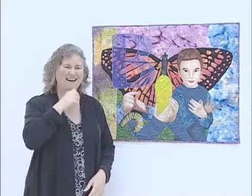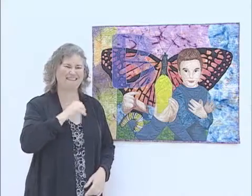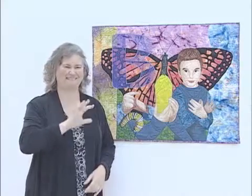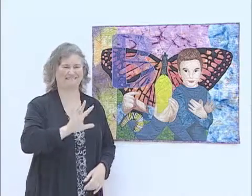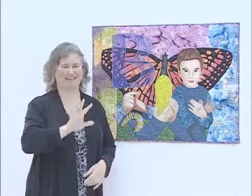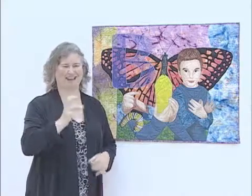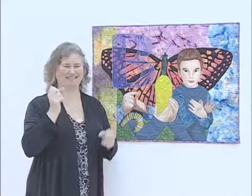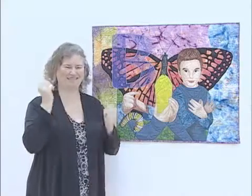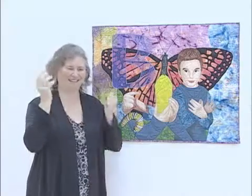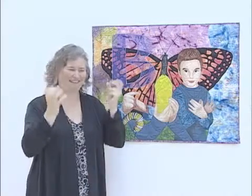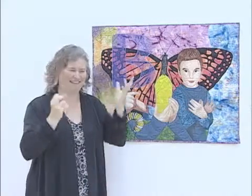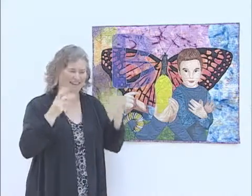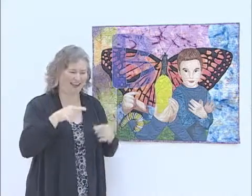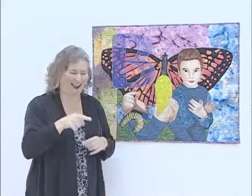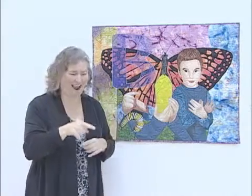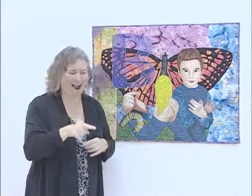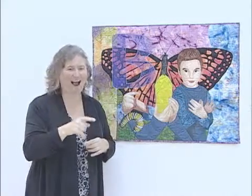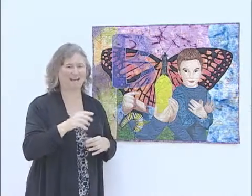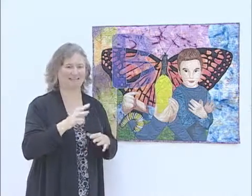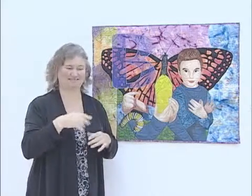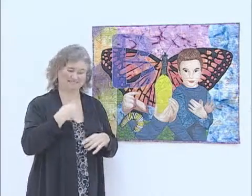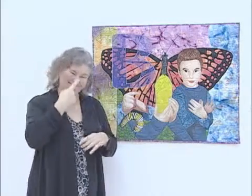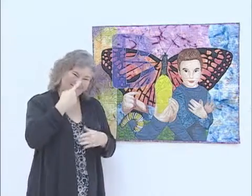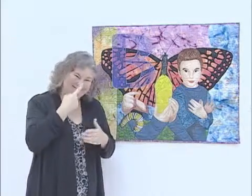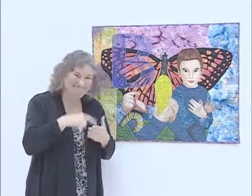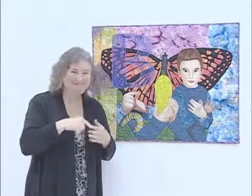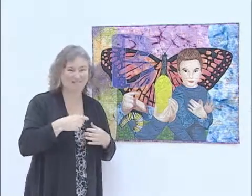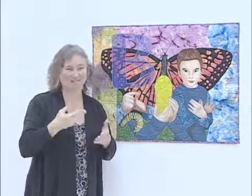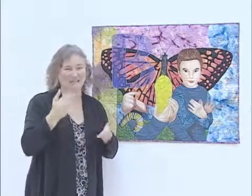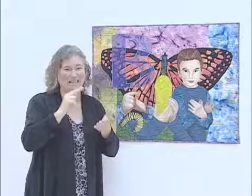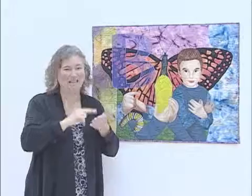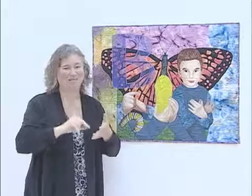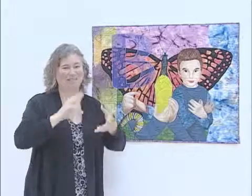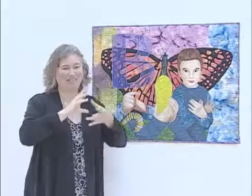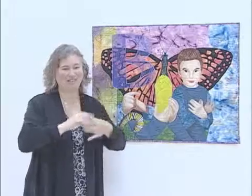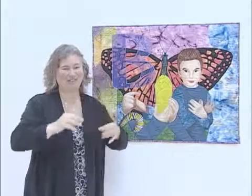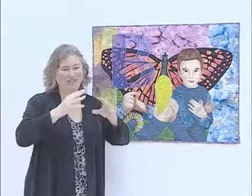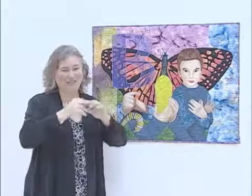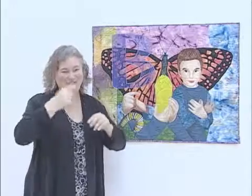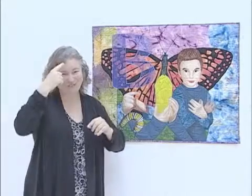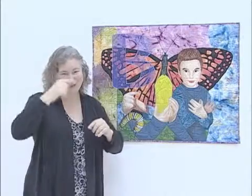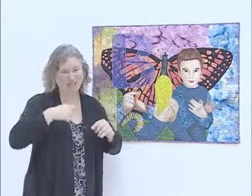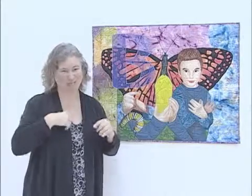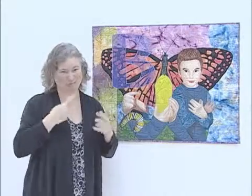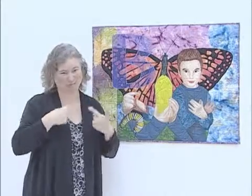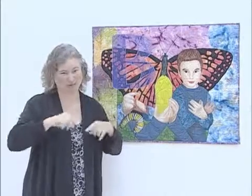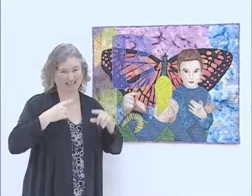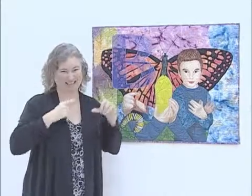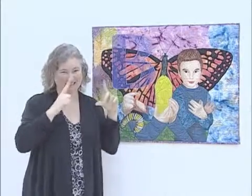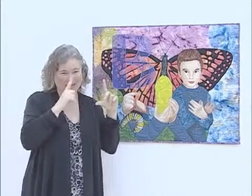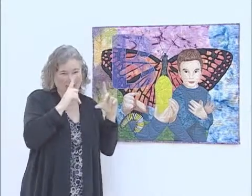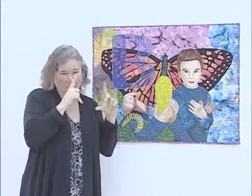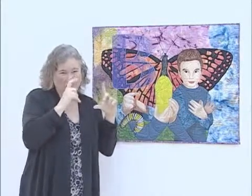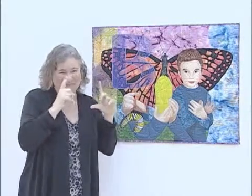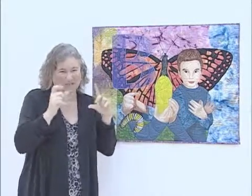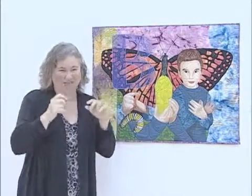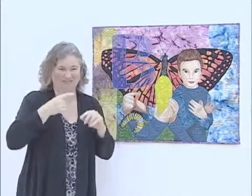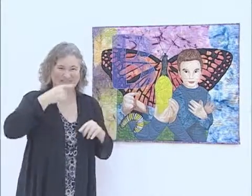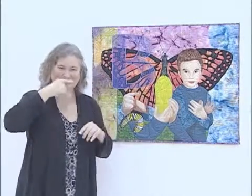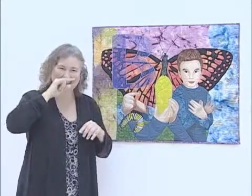He was only 5 years old, and there he was signing this to me. I said, oh, would you tell me this story again for me, please, while I take some pictures of you?